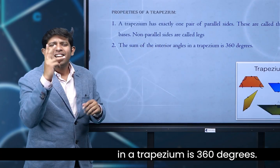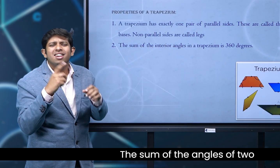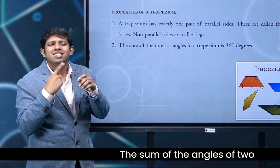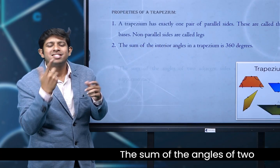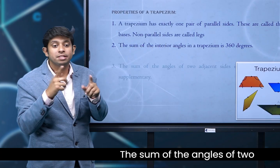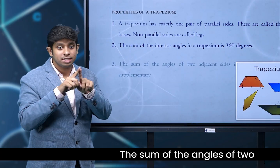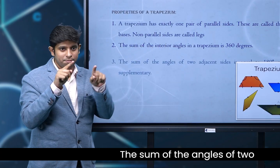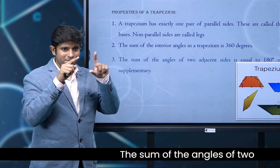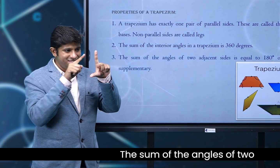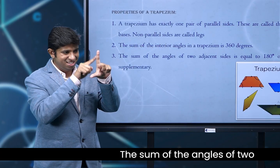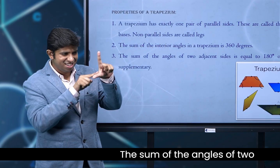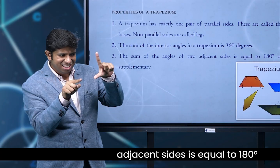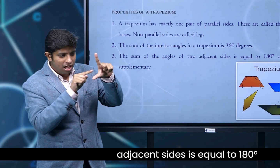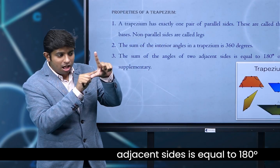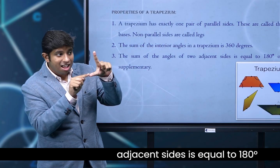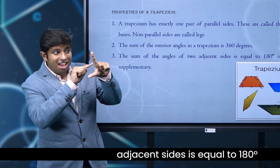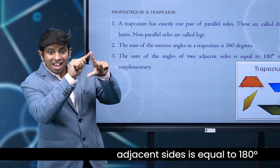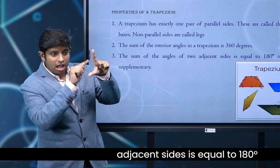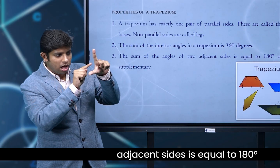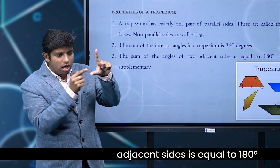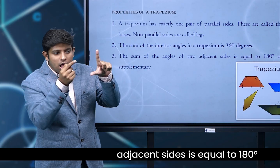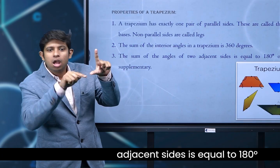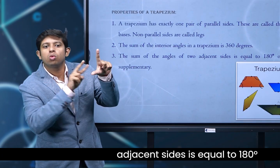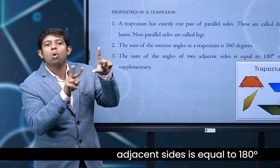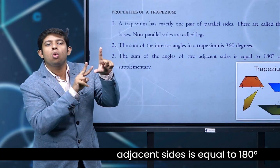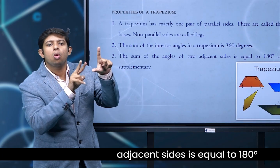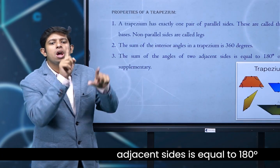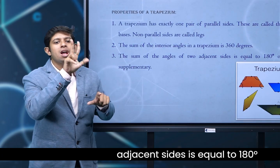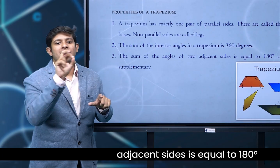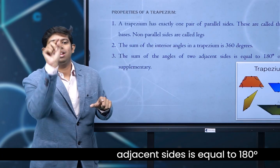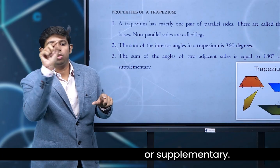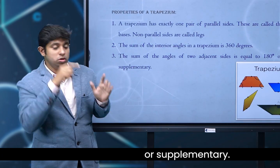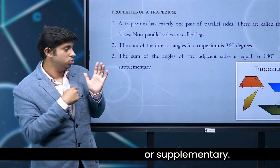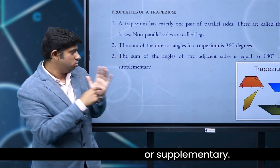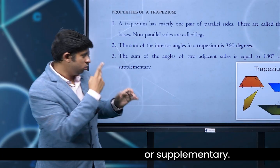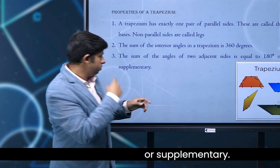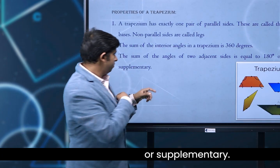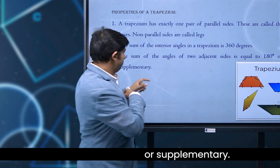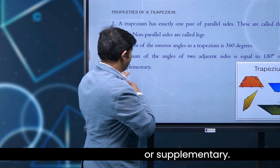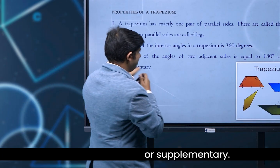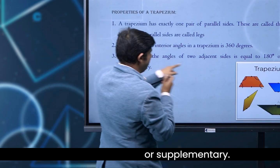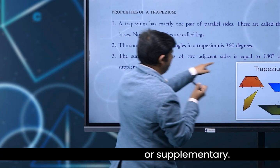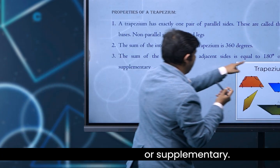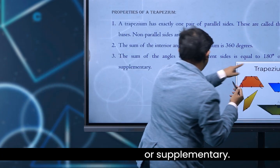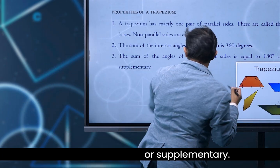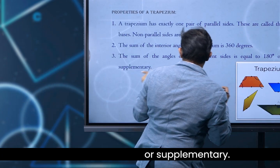The sum of the angles of two adjacent sides is equal to 180 degrees or supplementary.